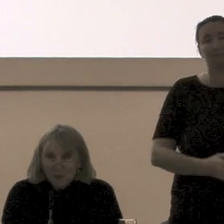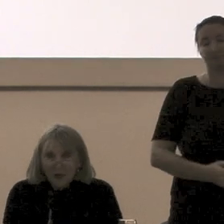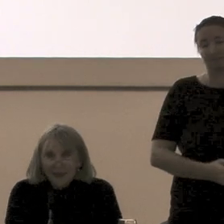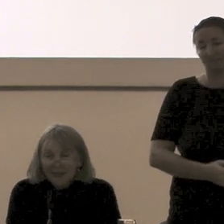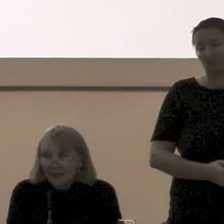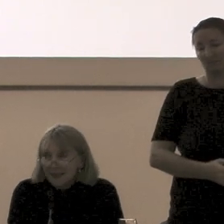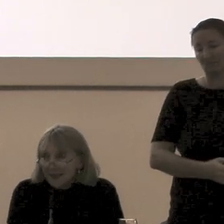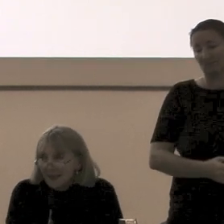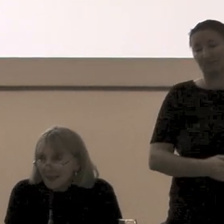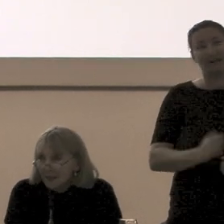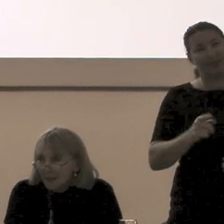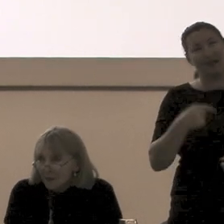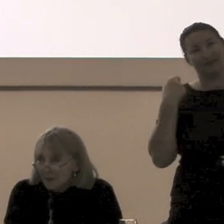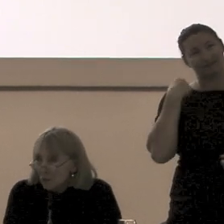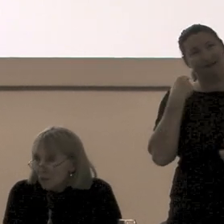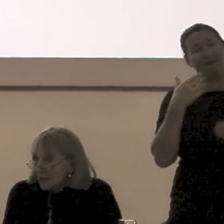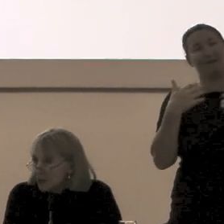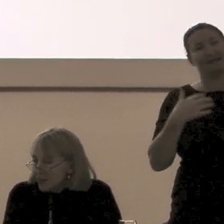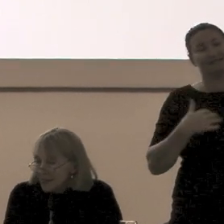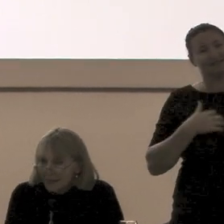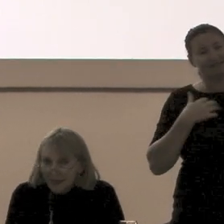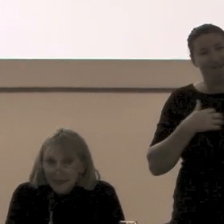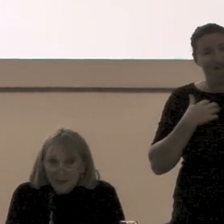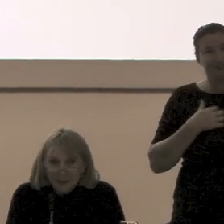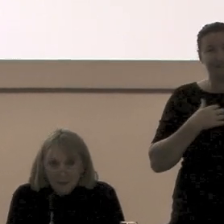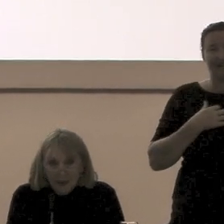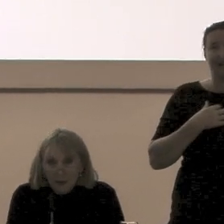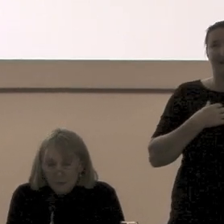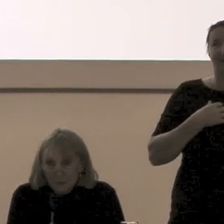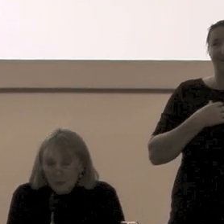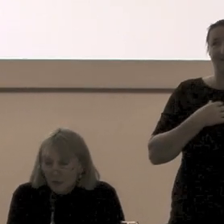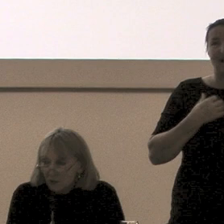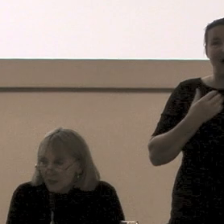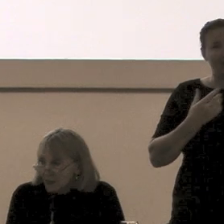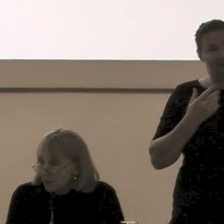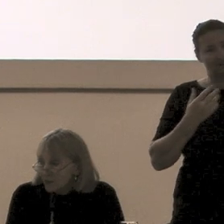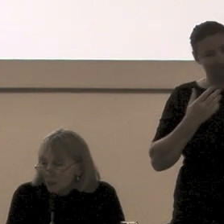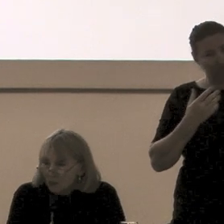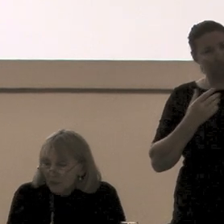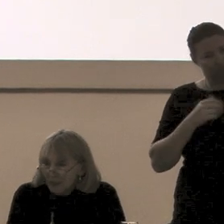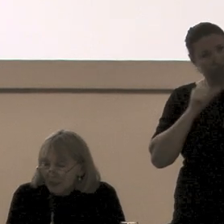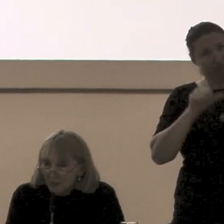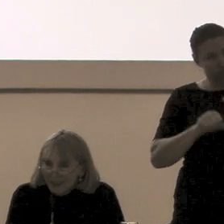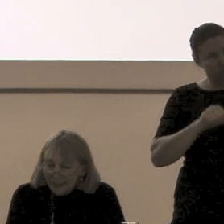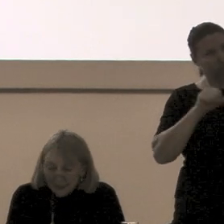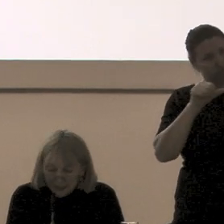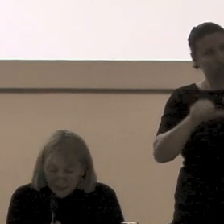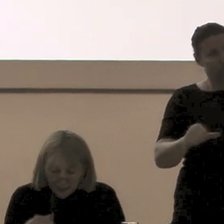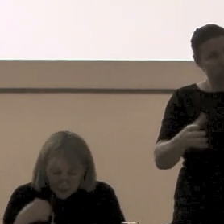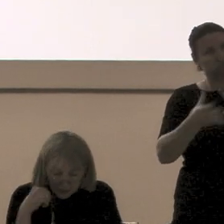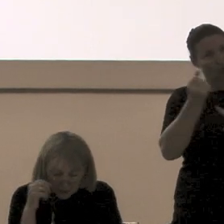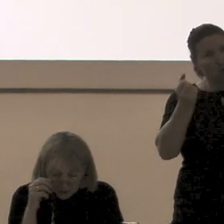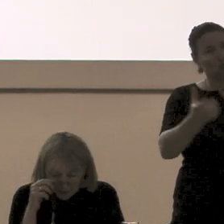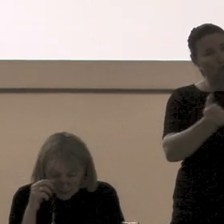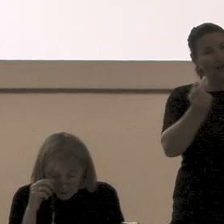And it was quite exciting, and I think we managed to sustain that progress over a number of years. But